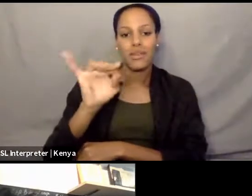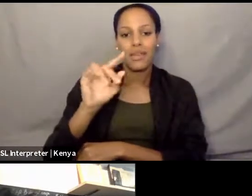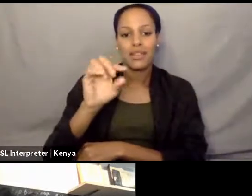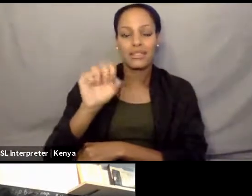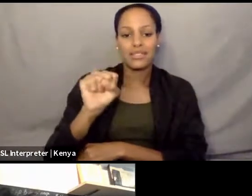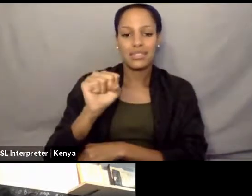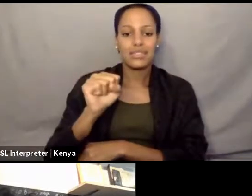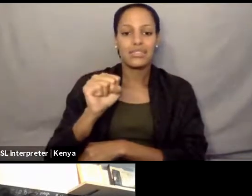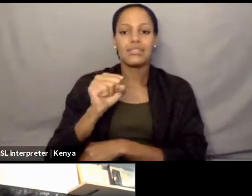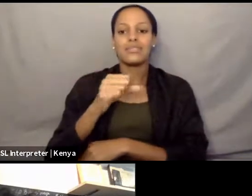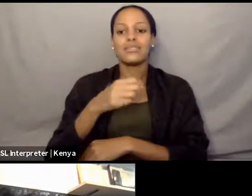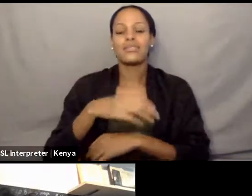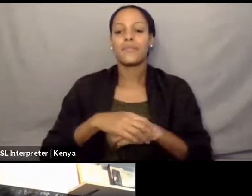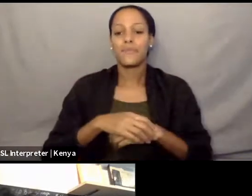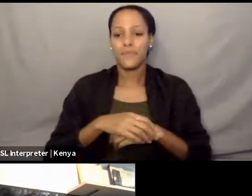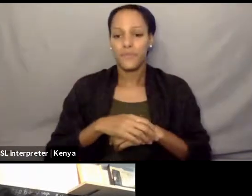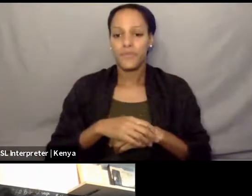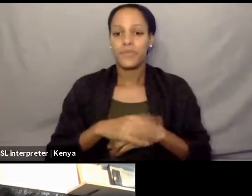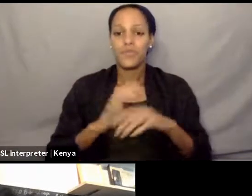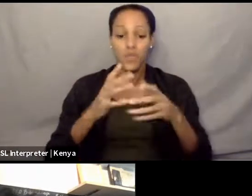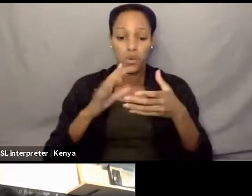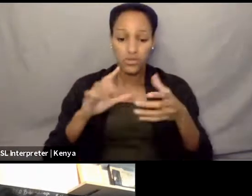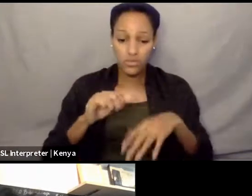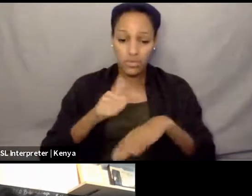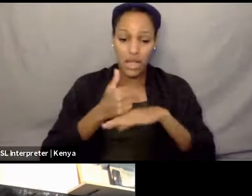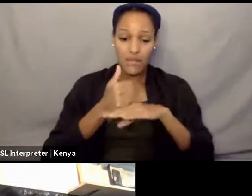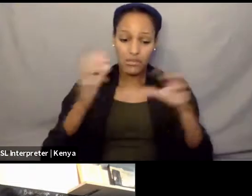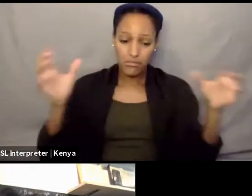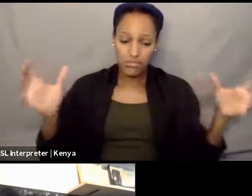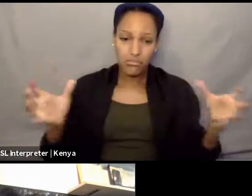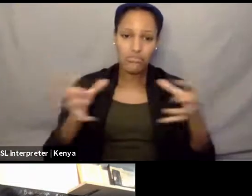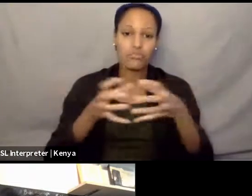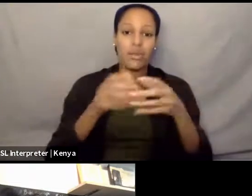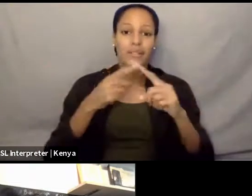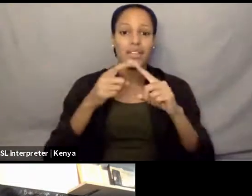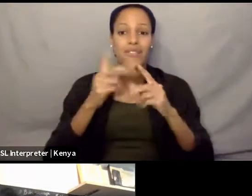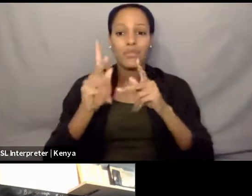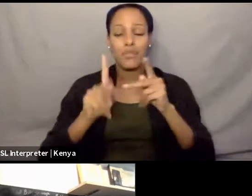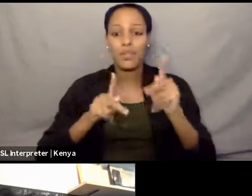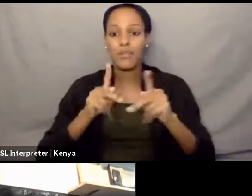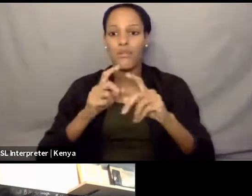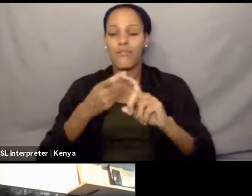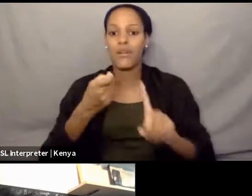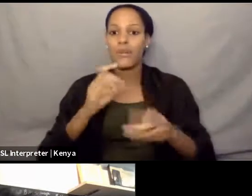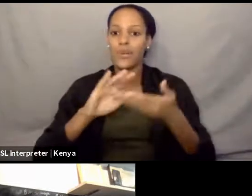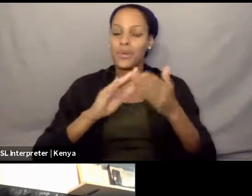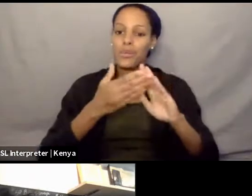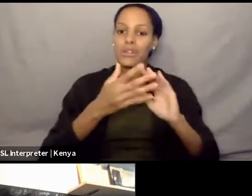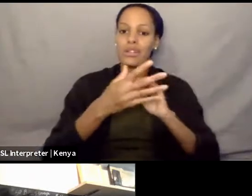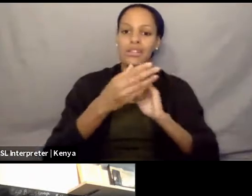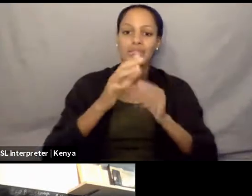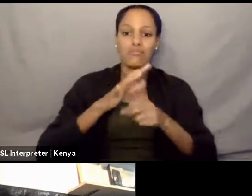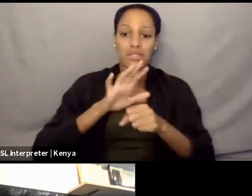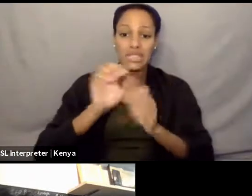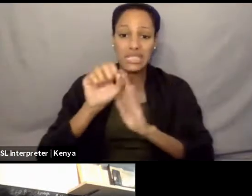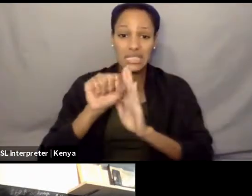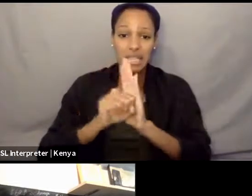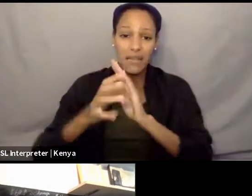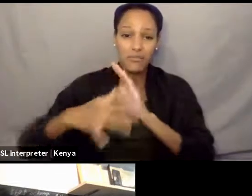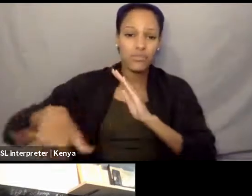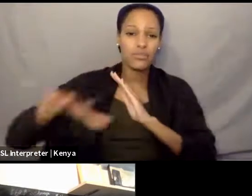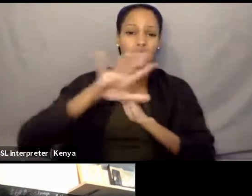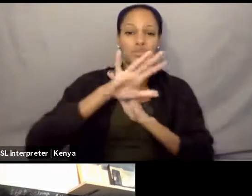bringing together communities and people across the state to share in this